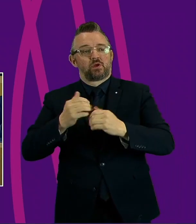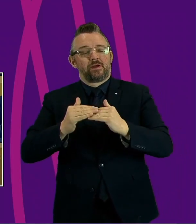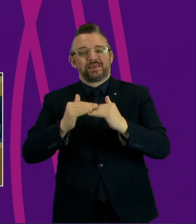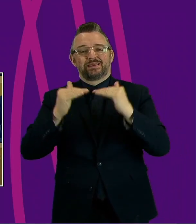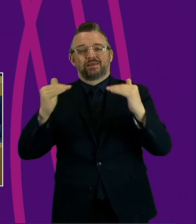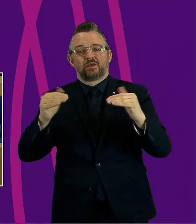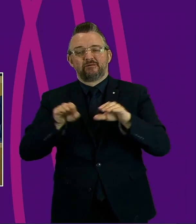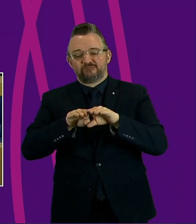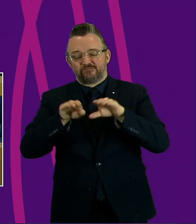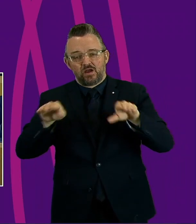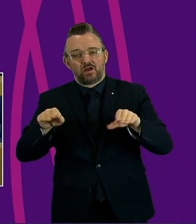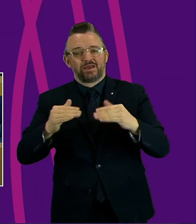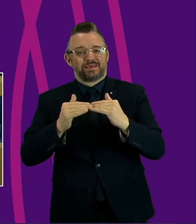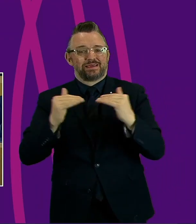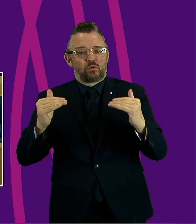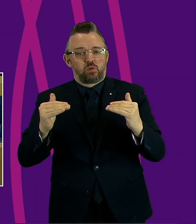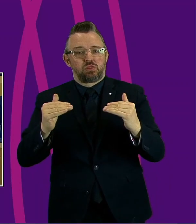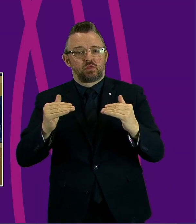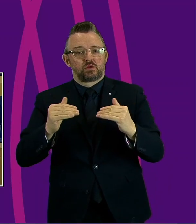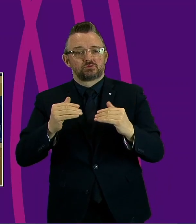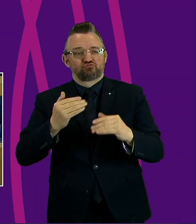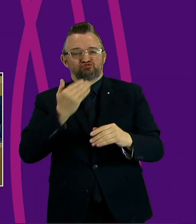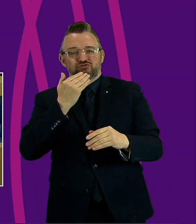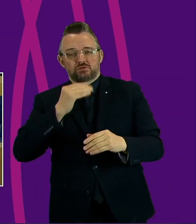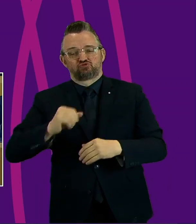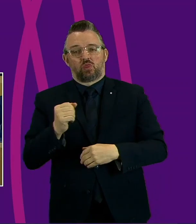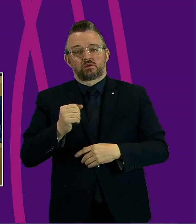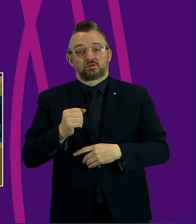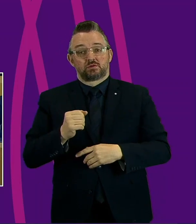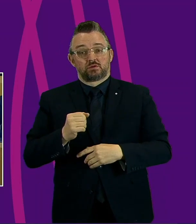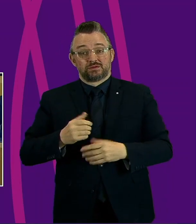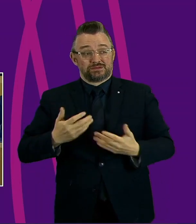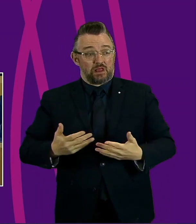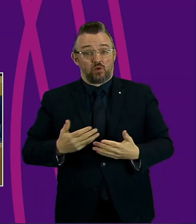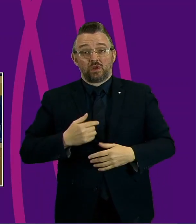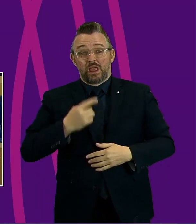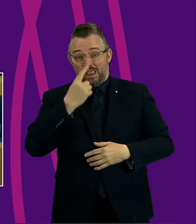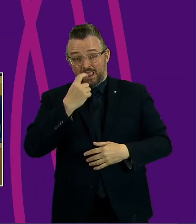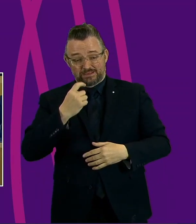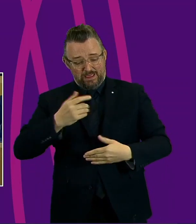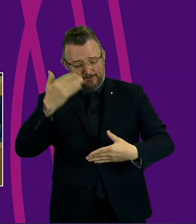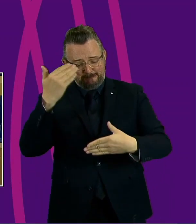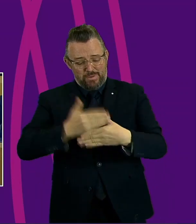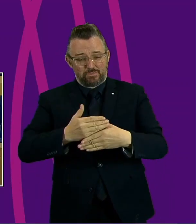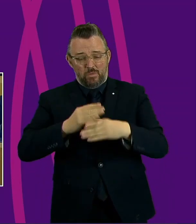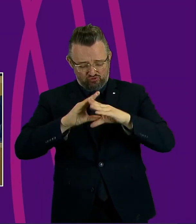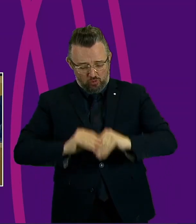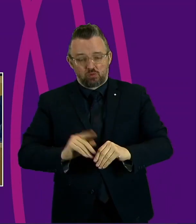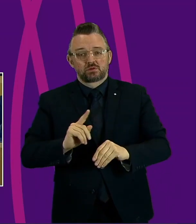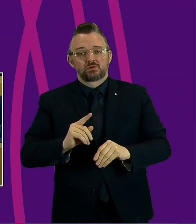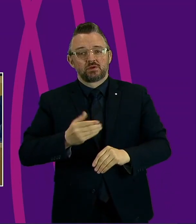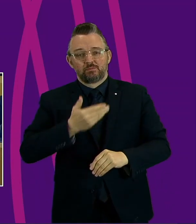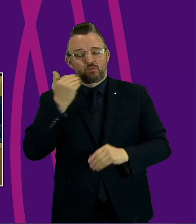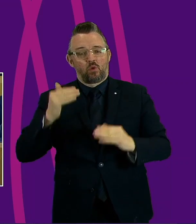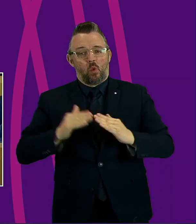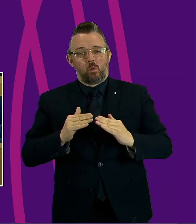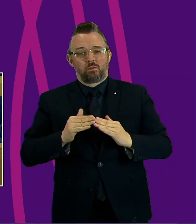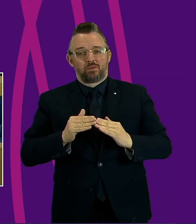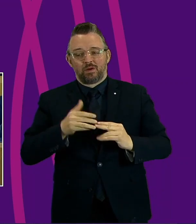or end up making matters worse. We've got a once-in-a-lifetime opportunity to end homelessness. So can the First Minister give